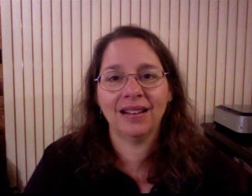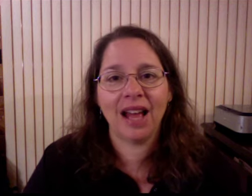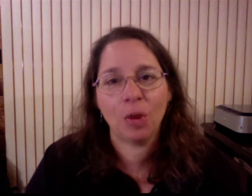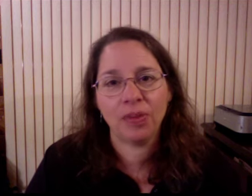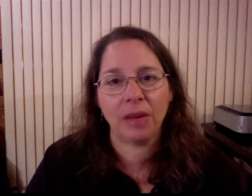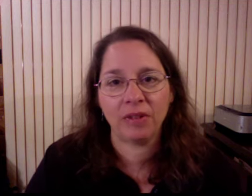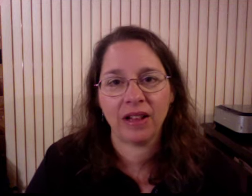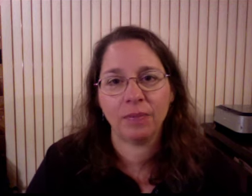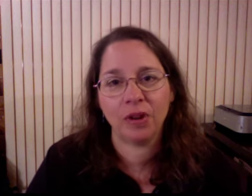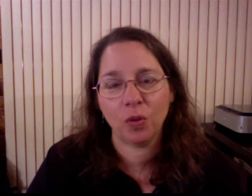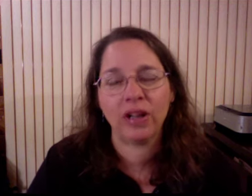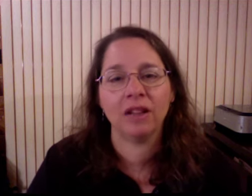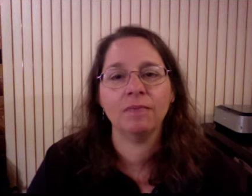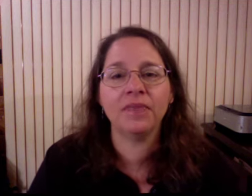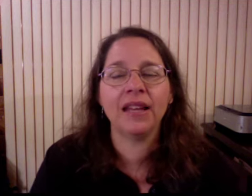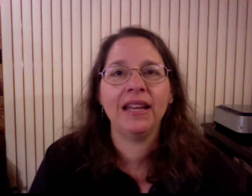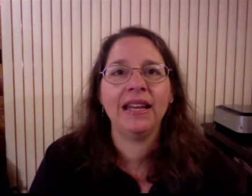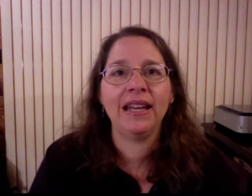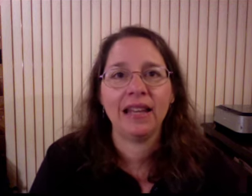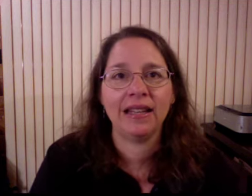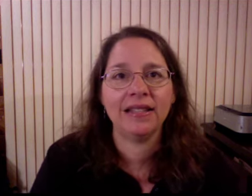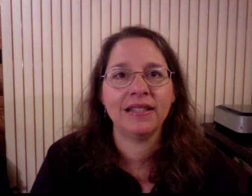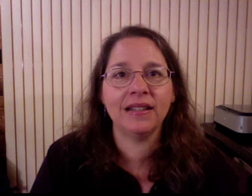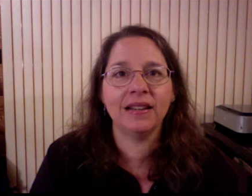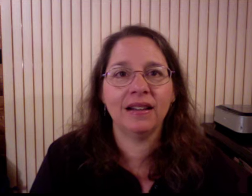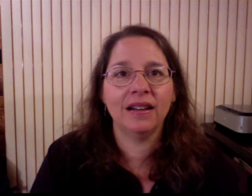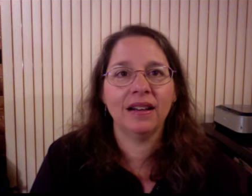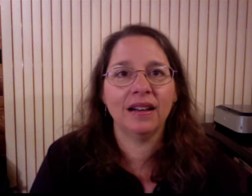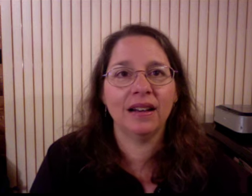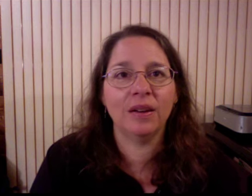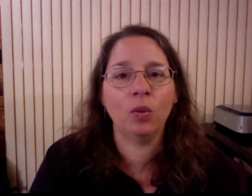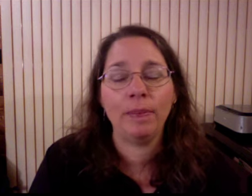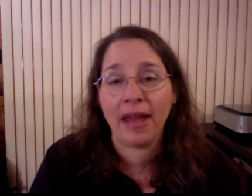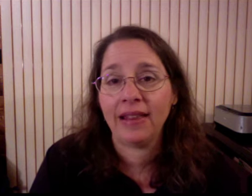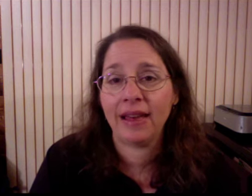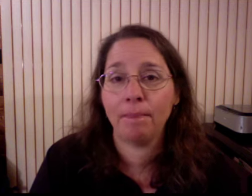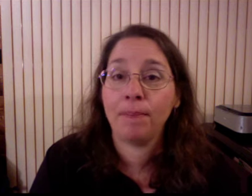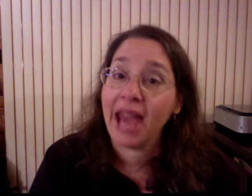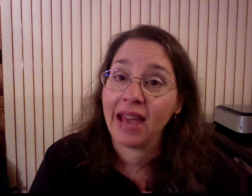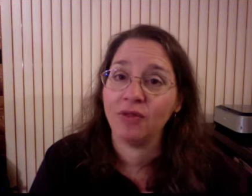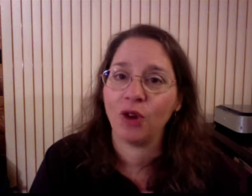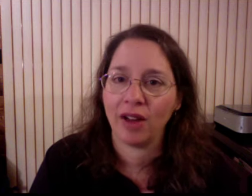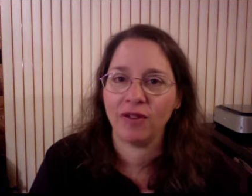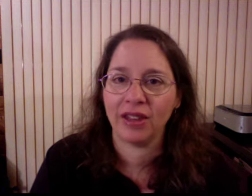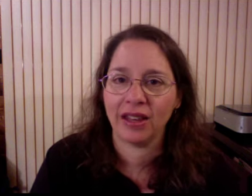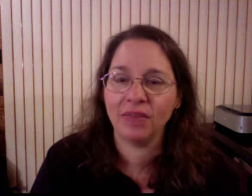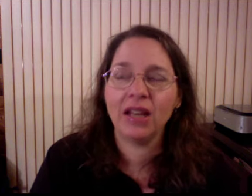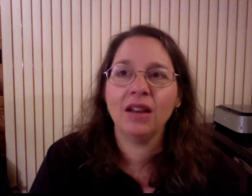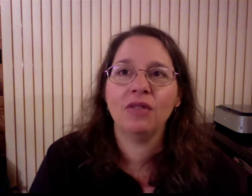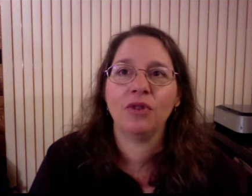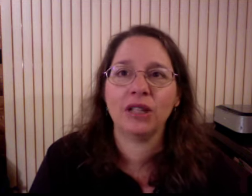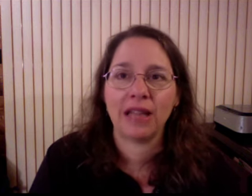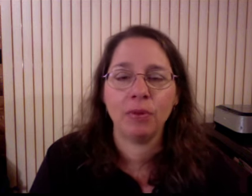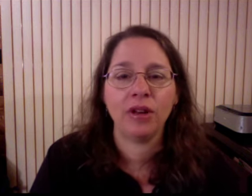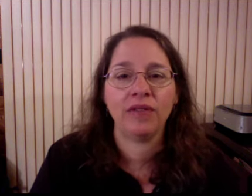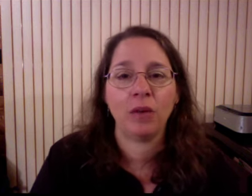help them develop their will is we make them pay for everything. For example, if they want